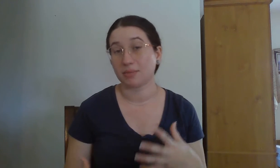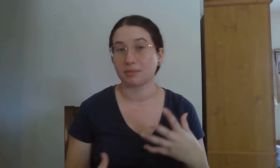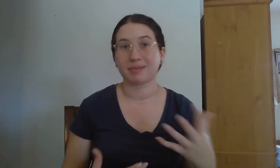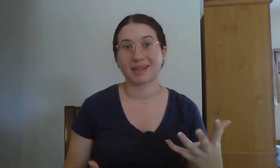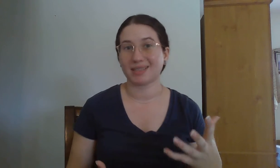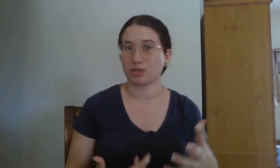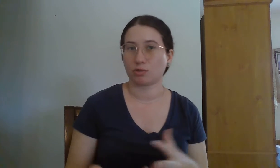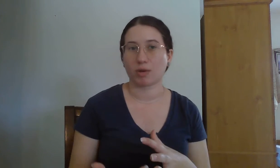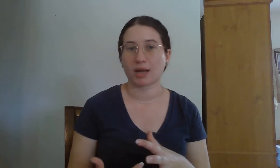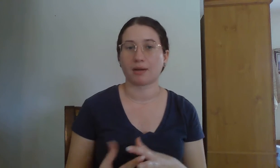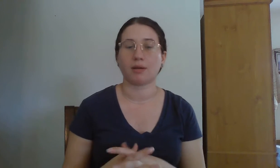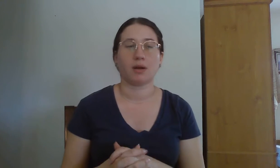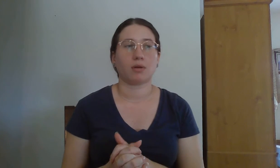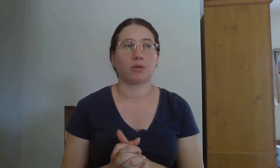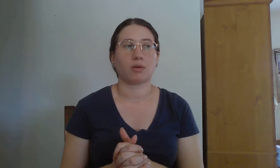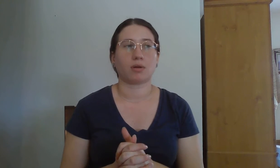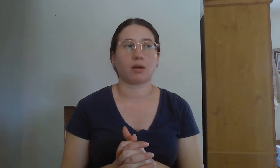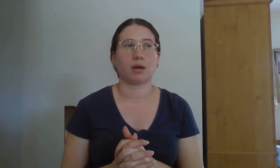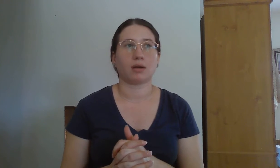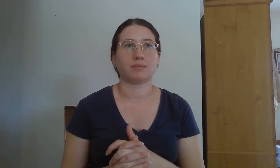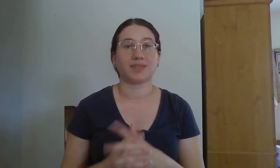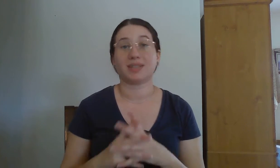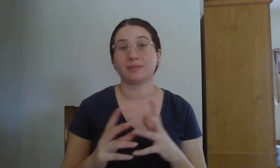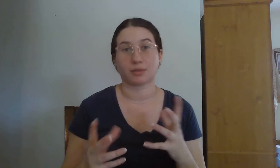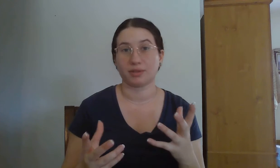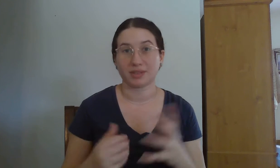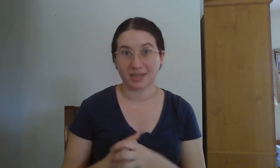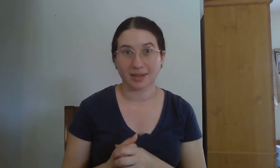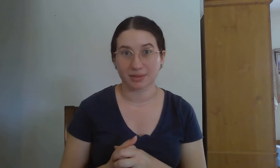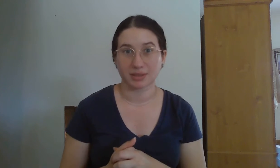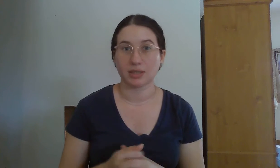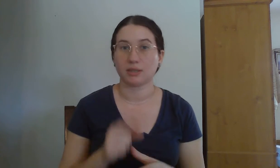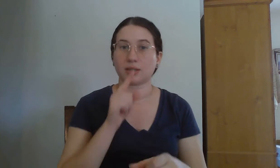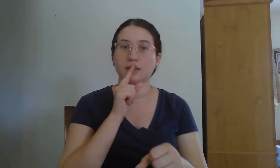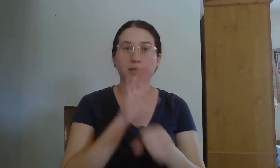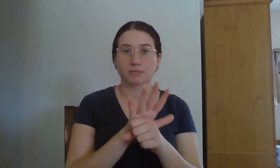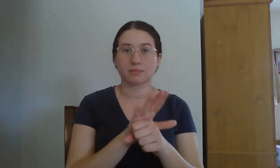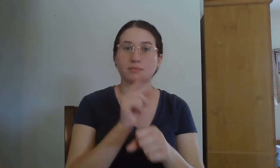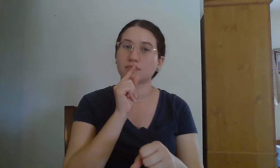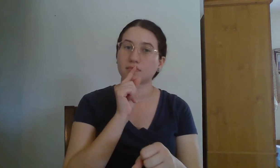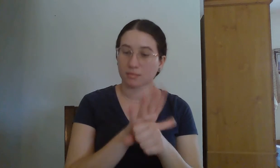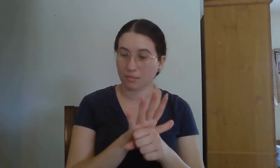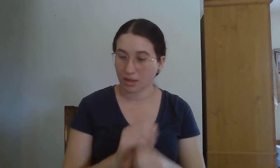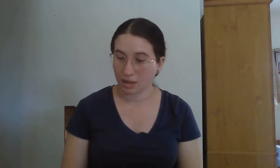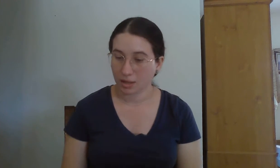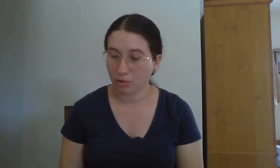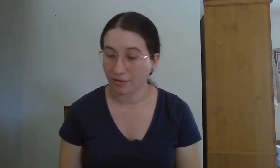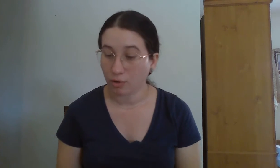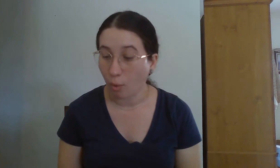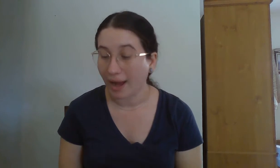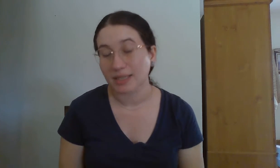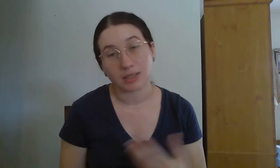commit, pledge, swear, or even guarantee. Like, you have quiet,